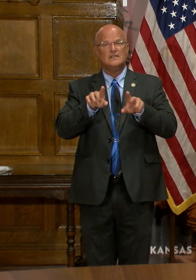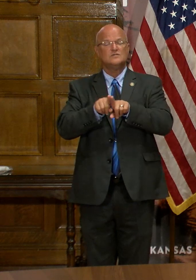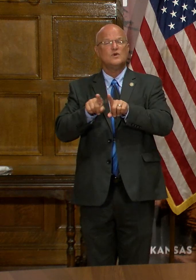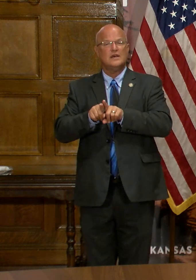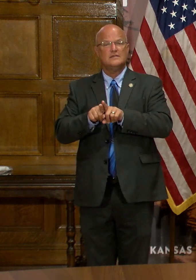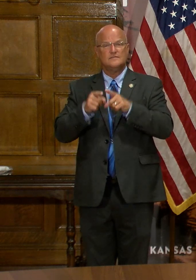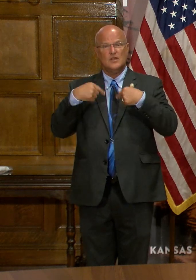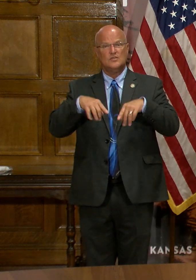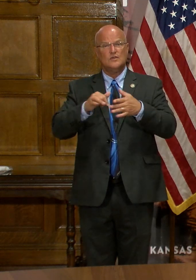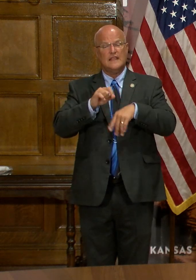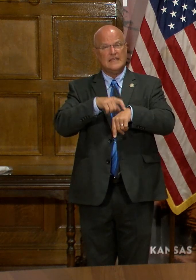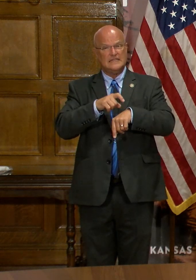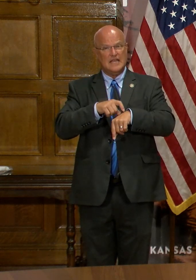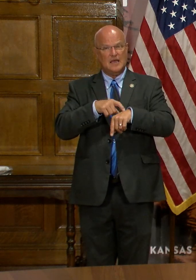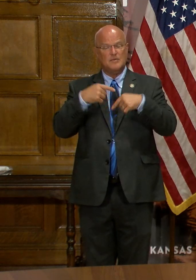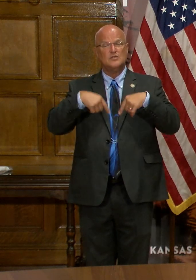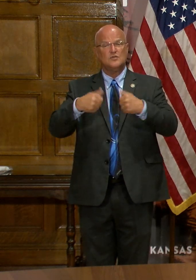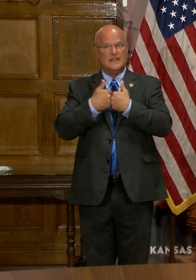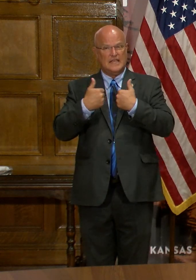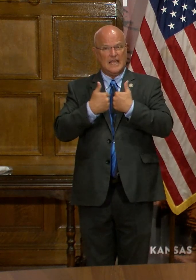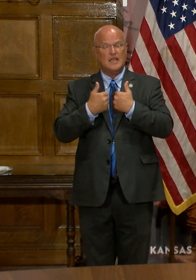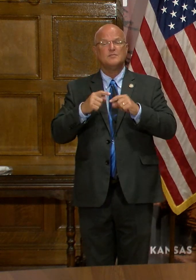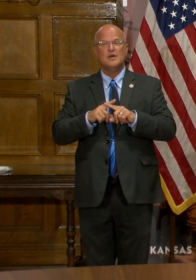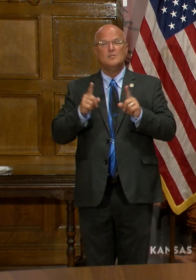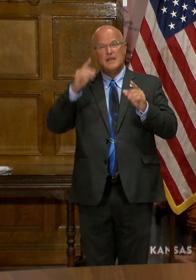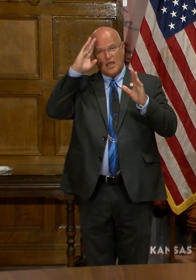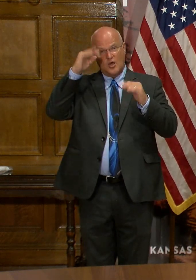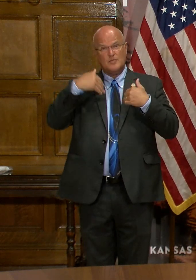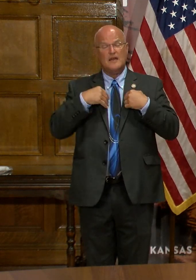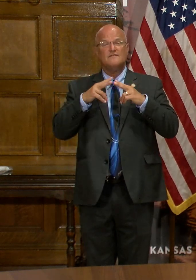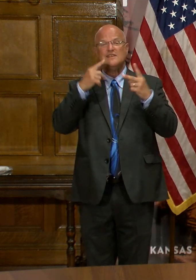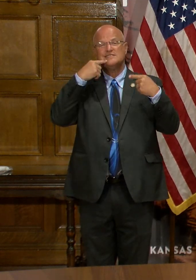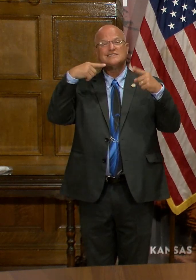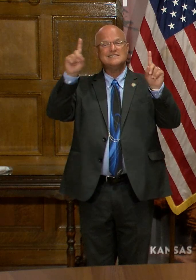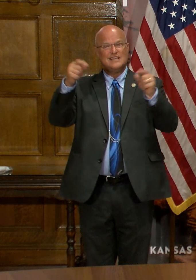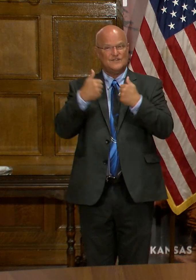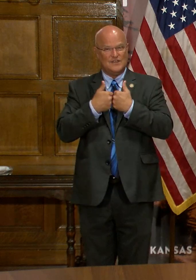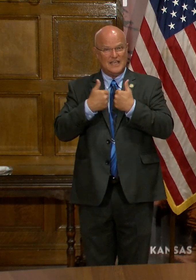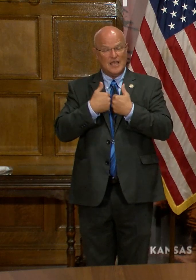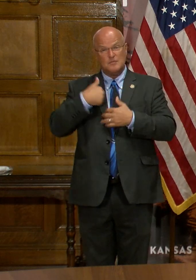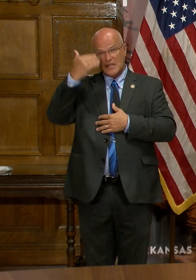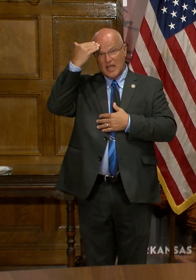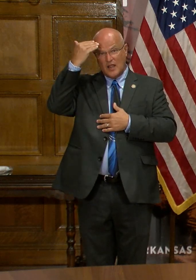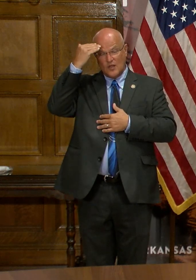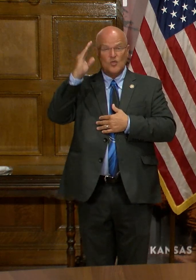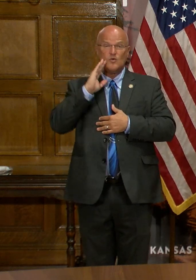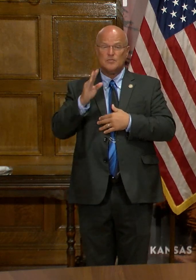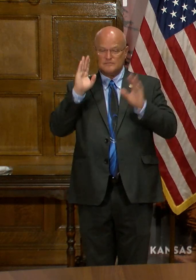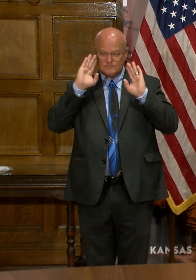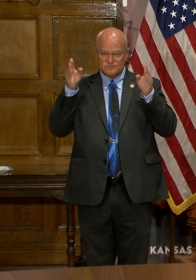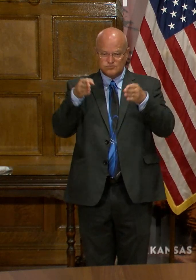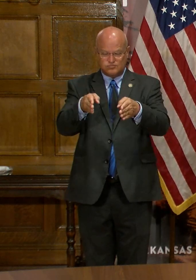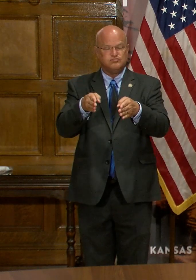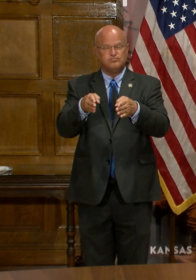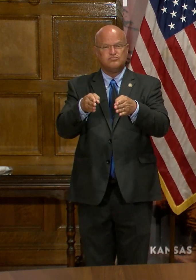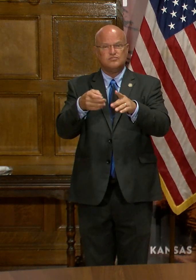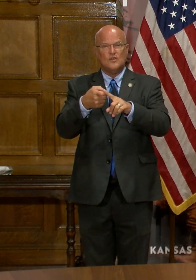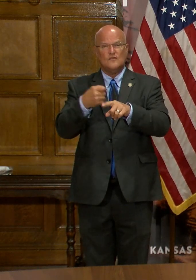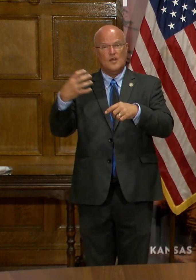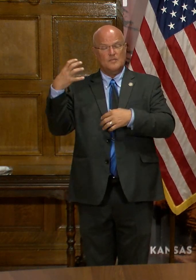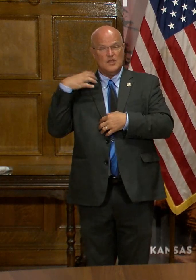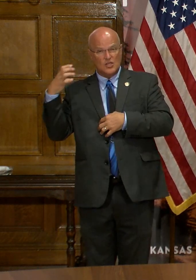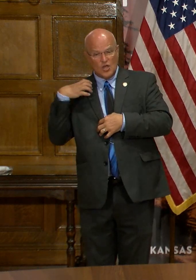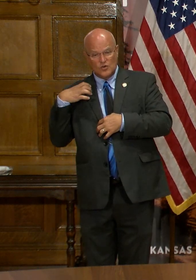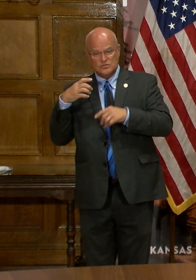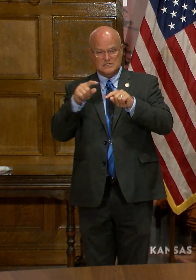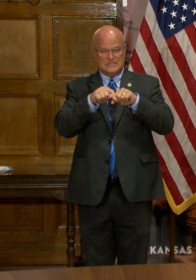well during that time and during that game. But I hope they have a very successful game, and I know that they will be concentrating from the coaches